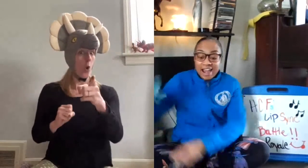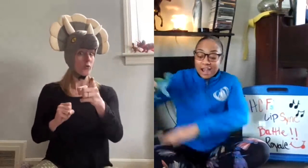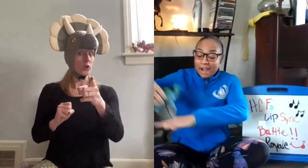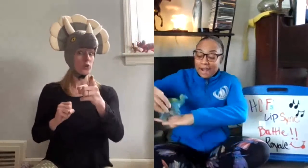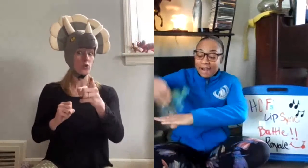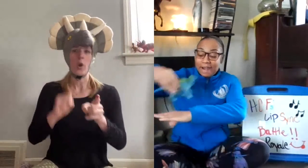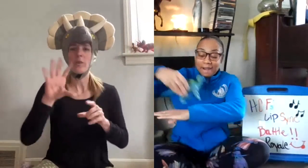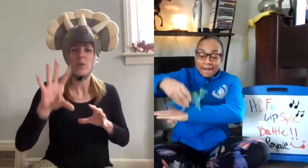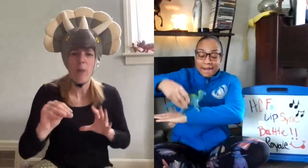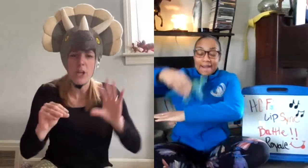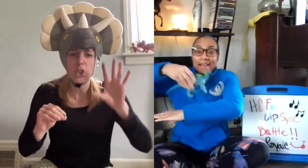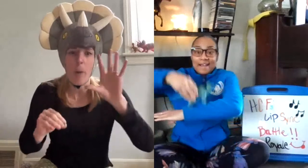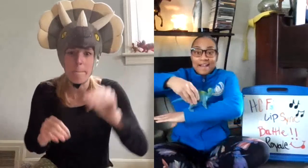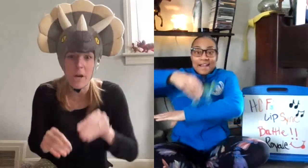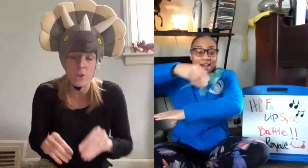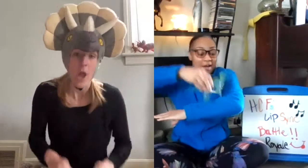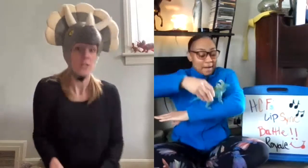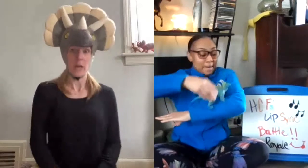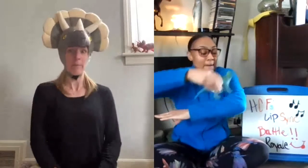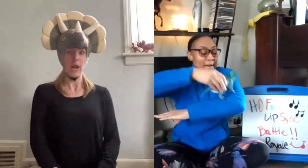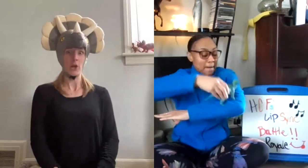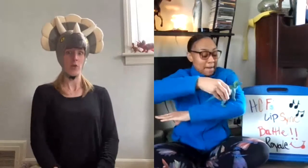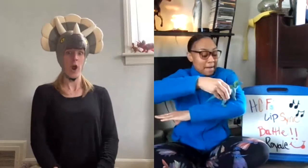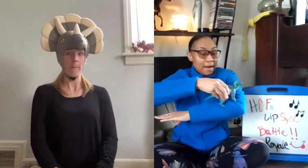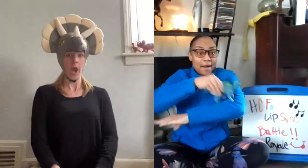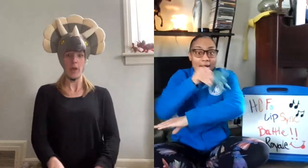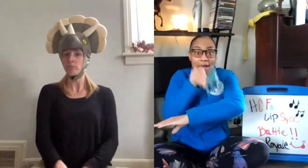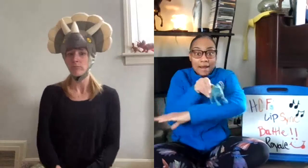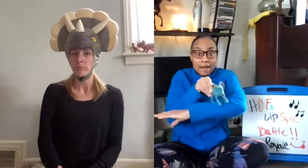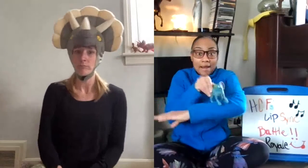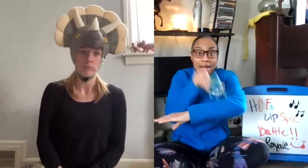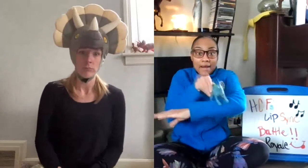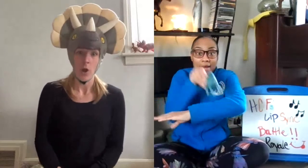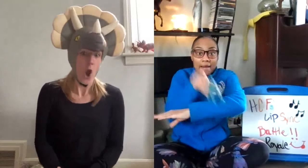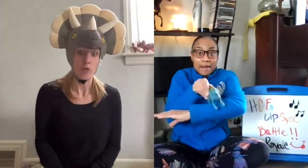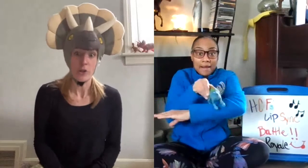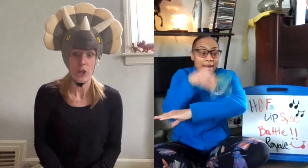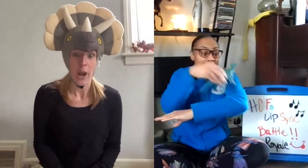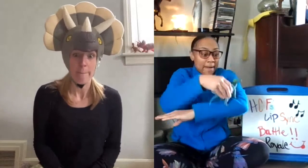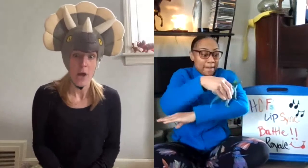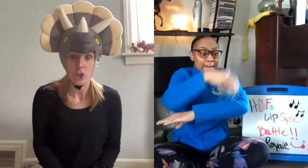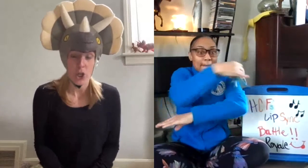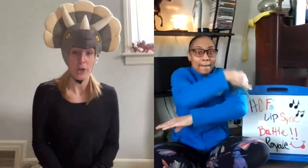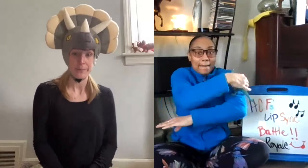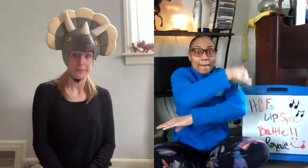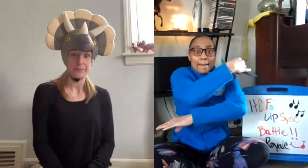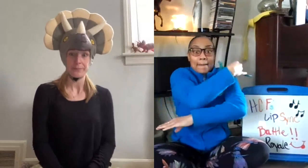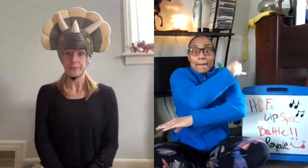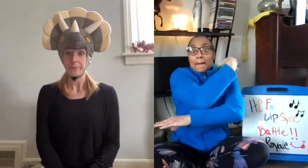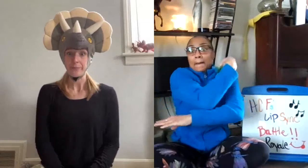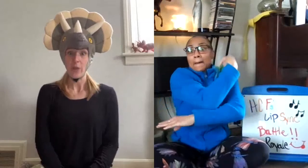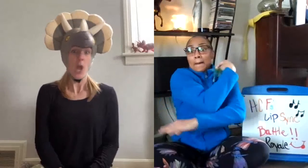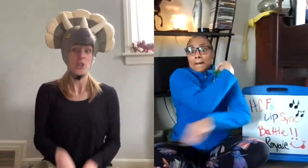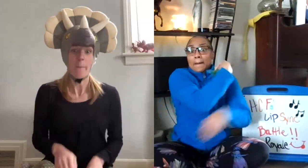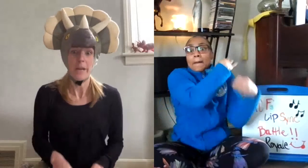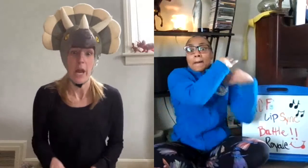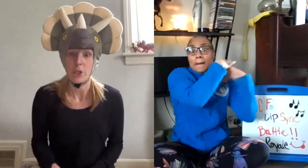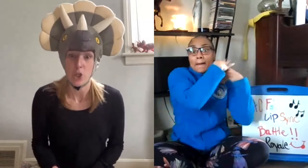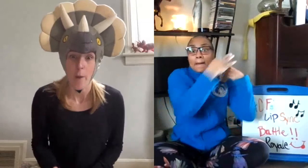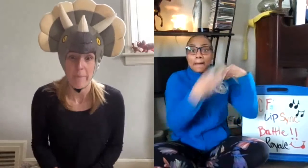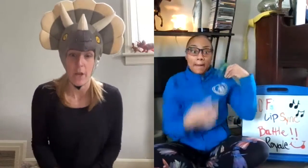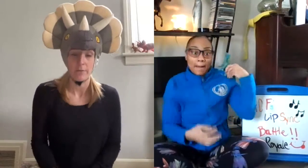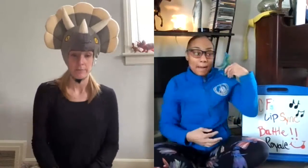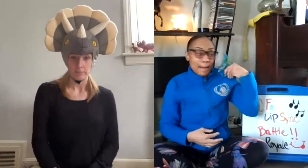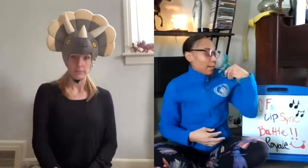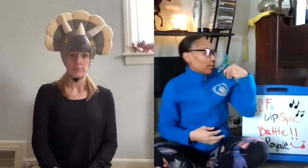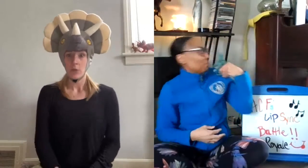crunch, you're a saurus, munch, munch. Stomping and a chomping, crunching and a munching. Stomping